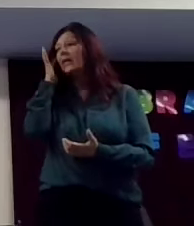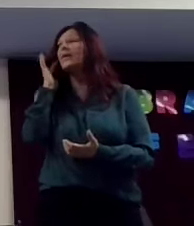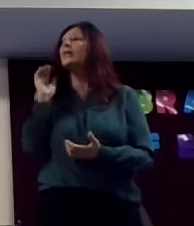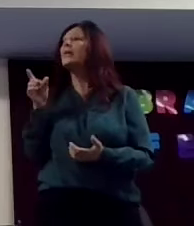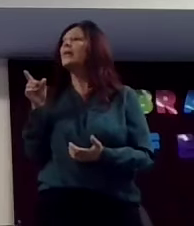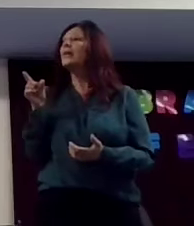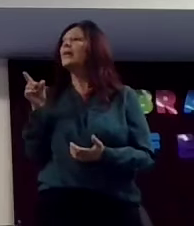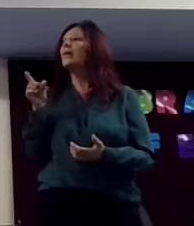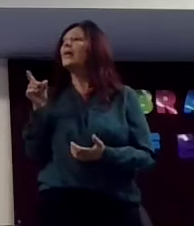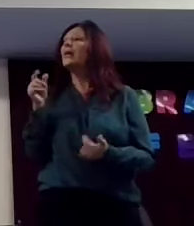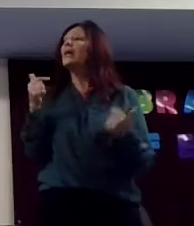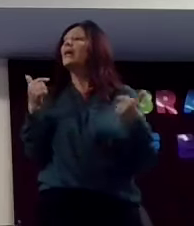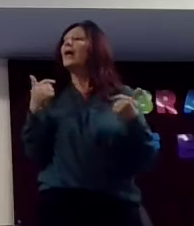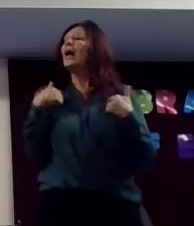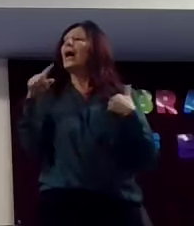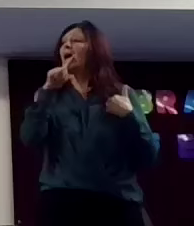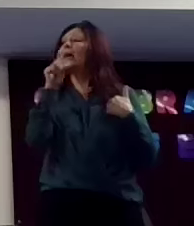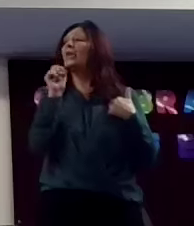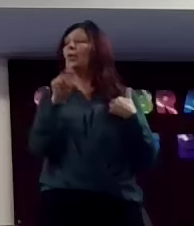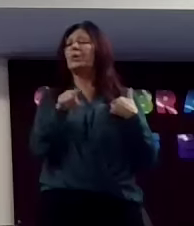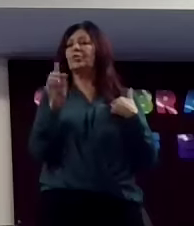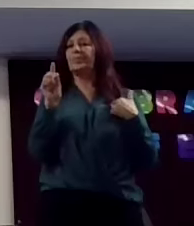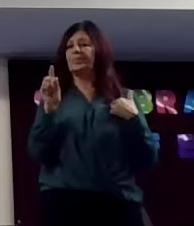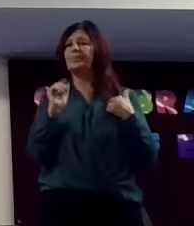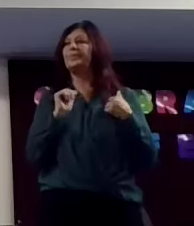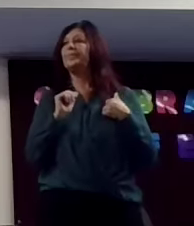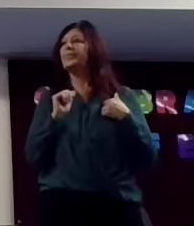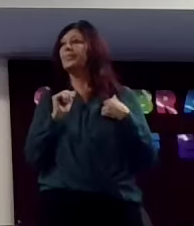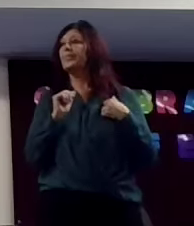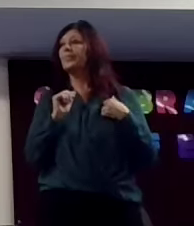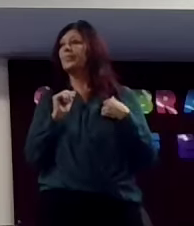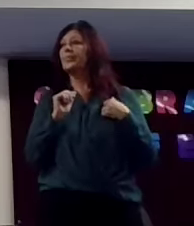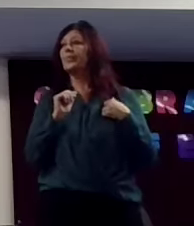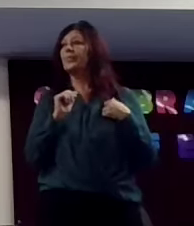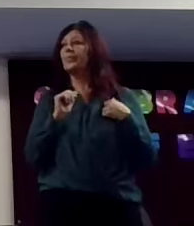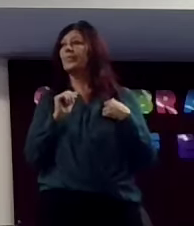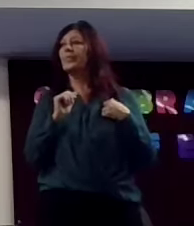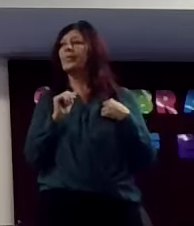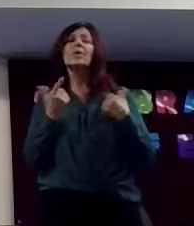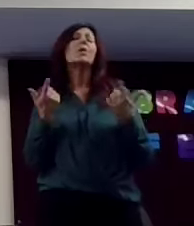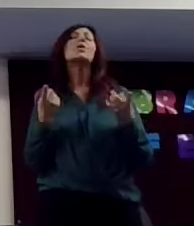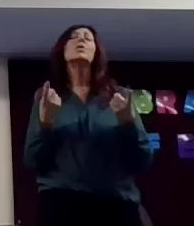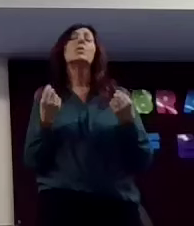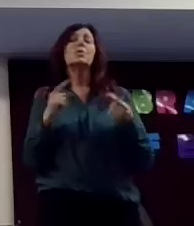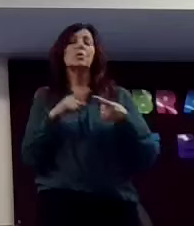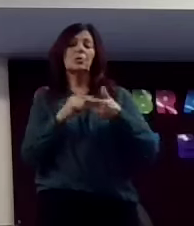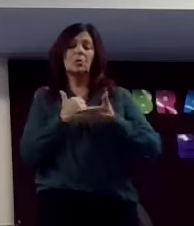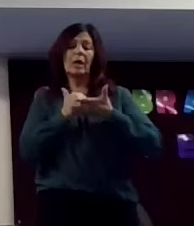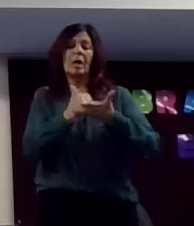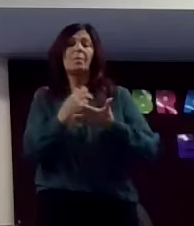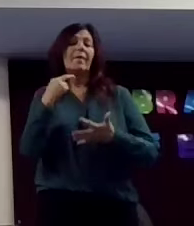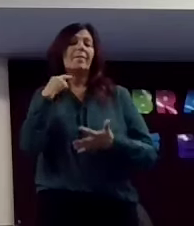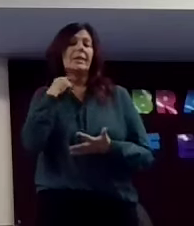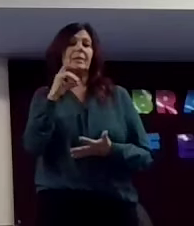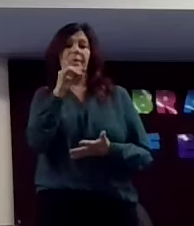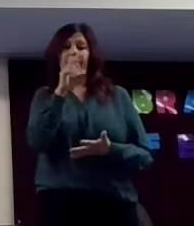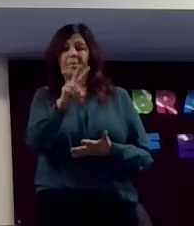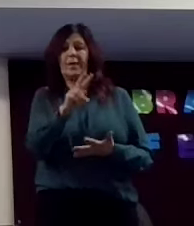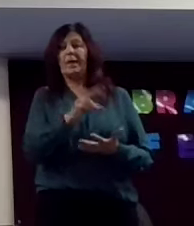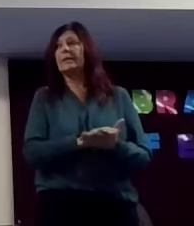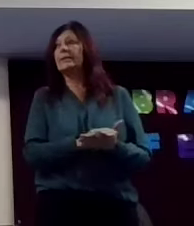you. Yes, sir. I have a question. What are we doing to help the victims of domestic violence